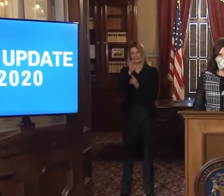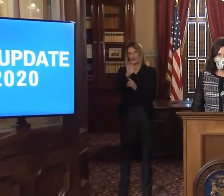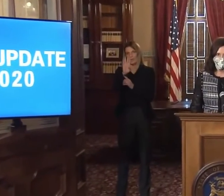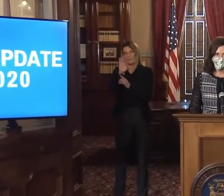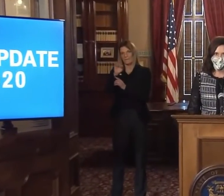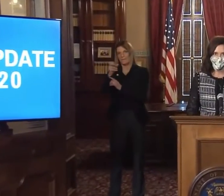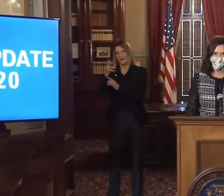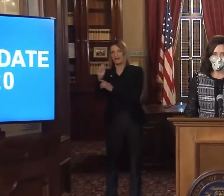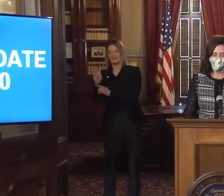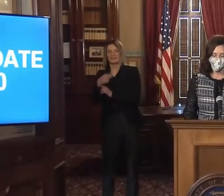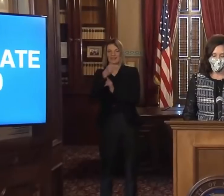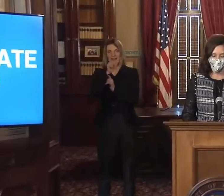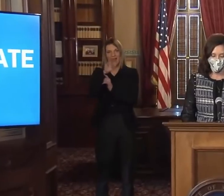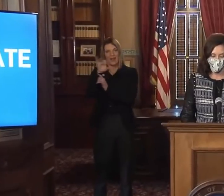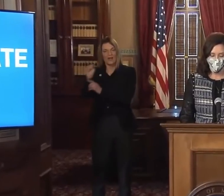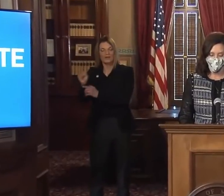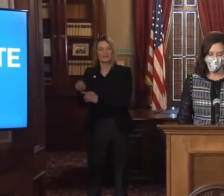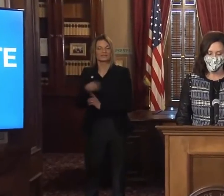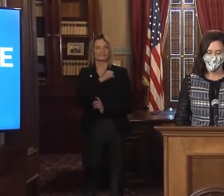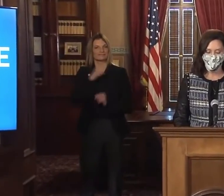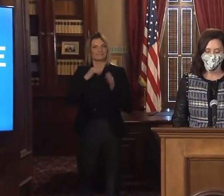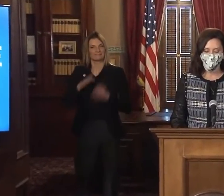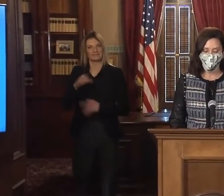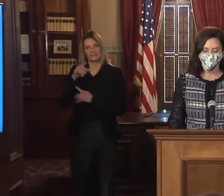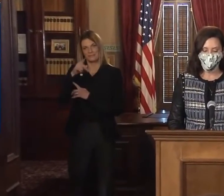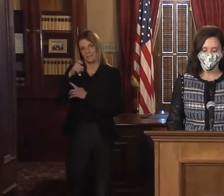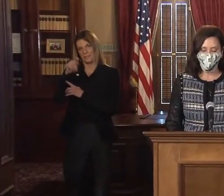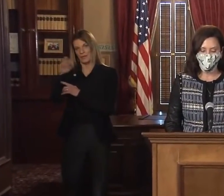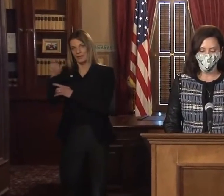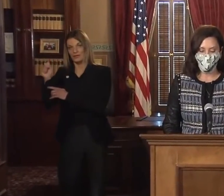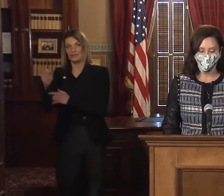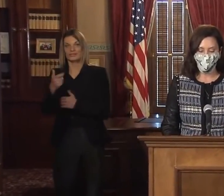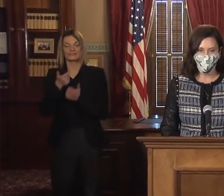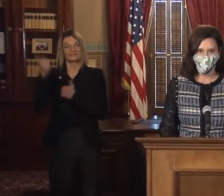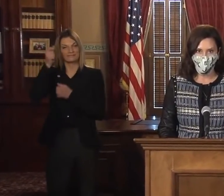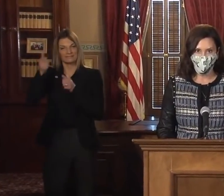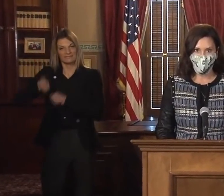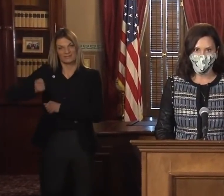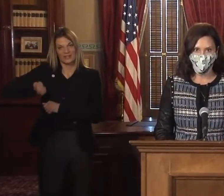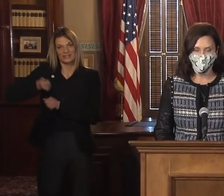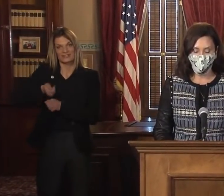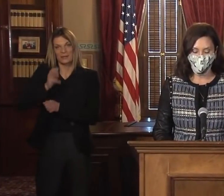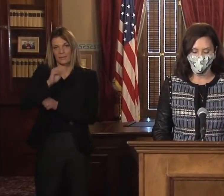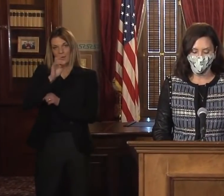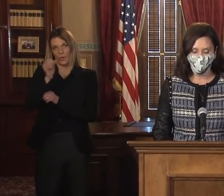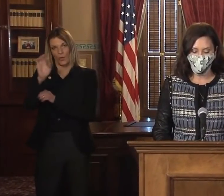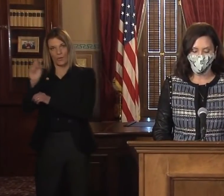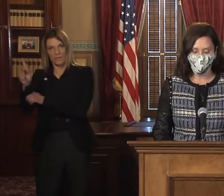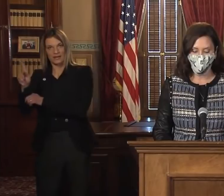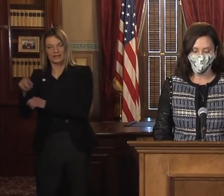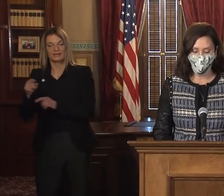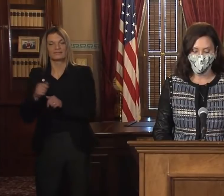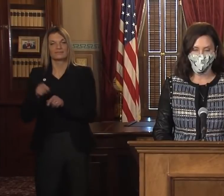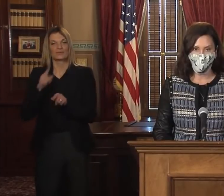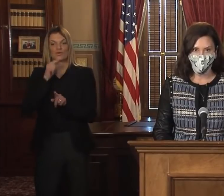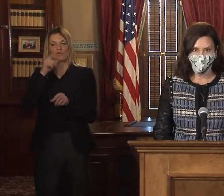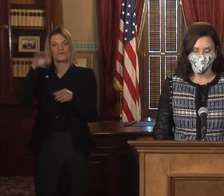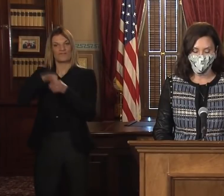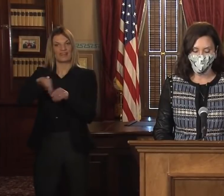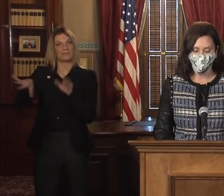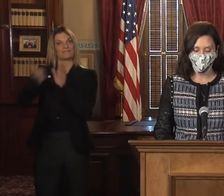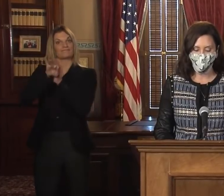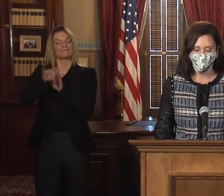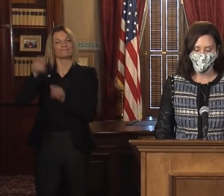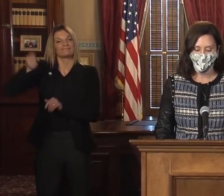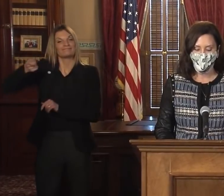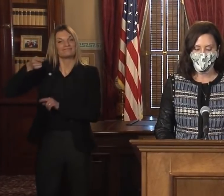Kamala Harris, Senator Gary Peters, Chief Justice Bridget Mary McCormick, and Justice-elect Elizabeth Welch on their victories